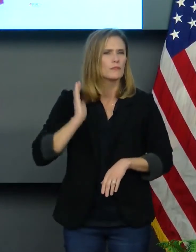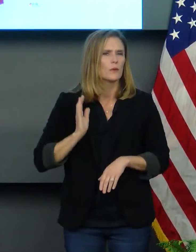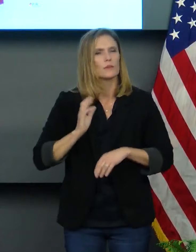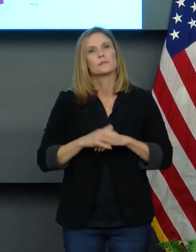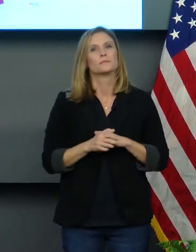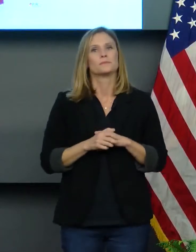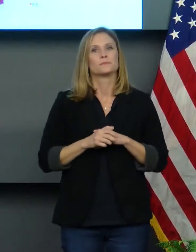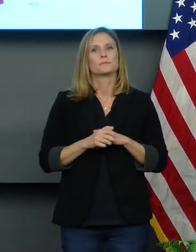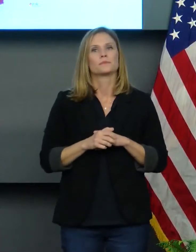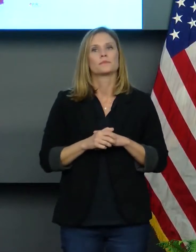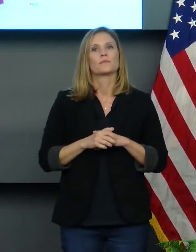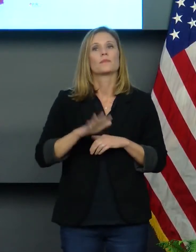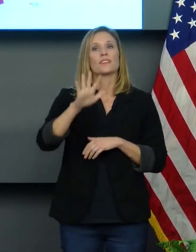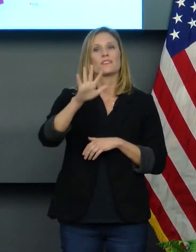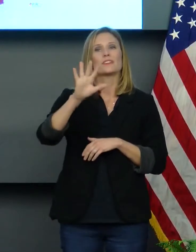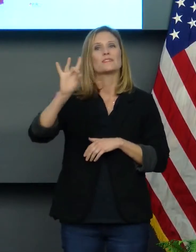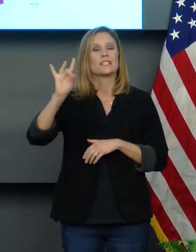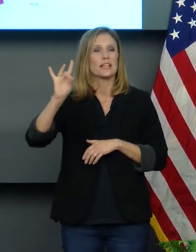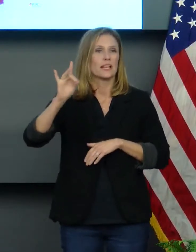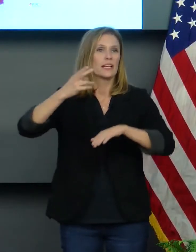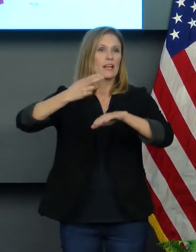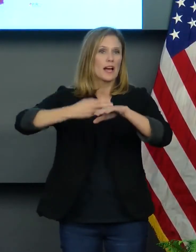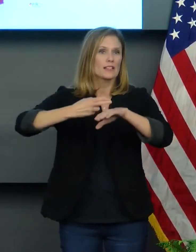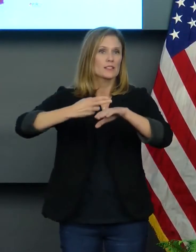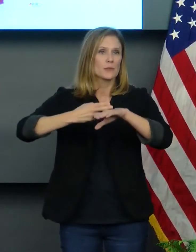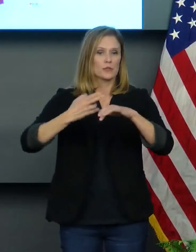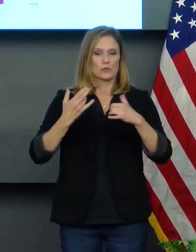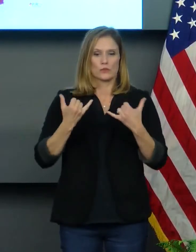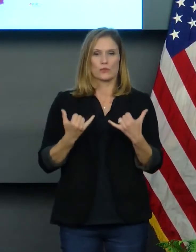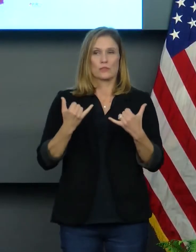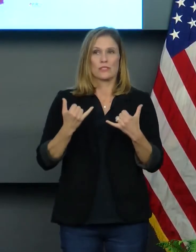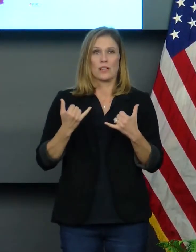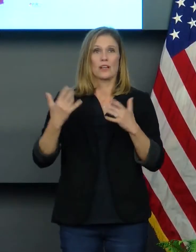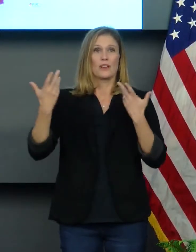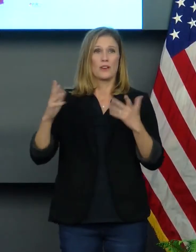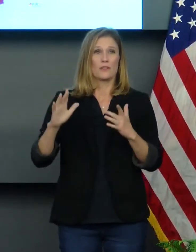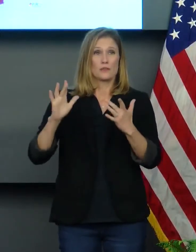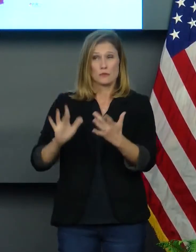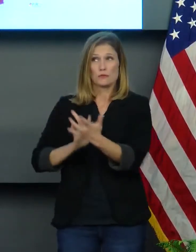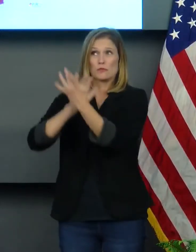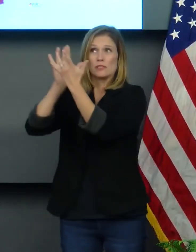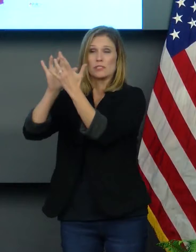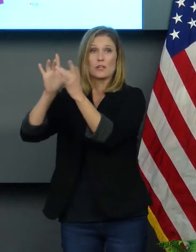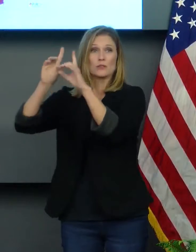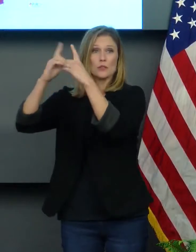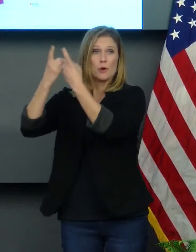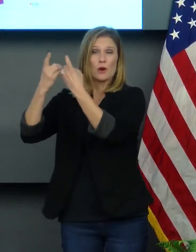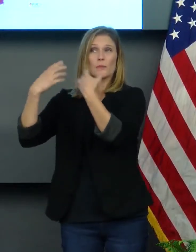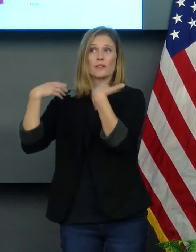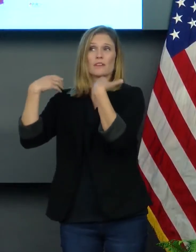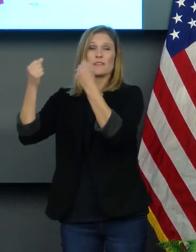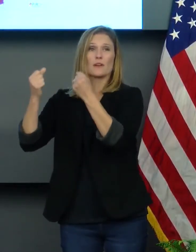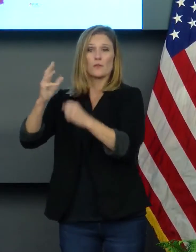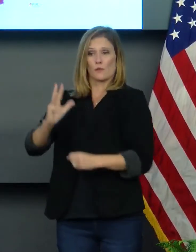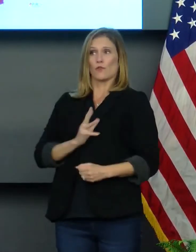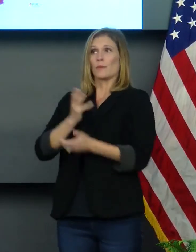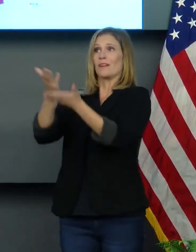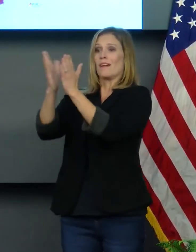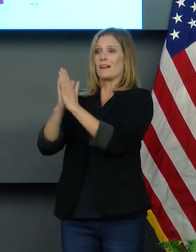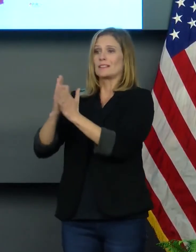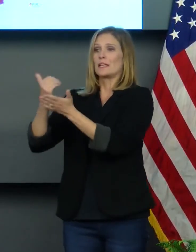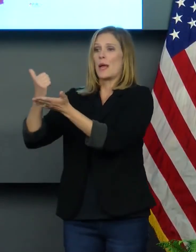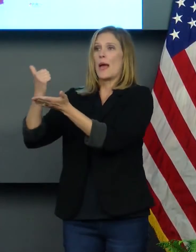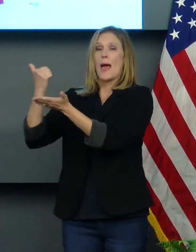circumstances. We've had 58 hospitals to date reach out to the Department of Health formally asking for help,